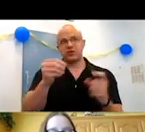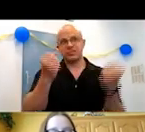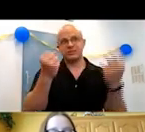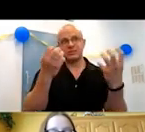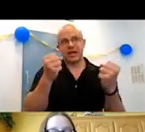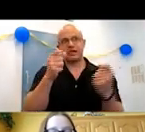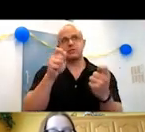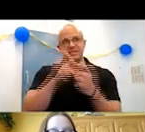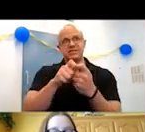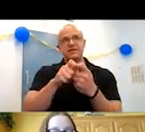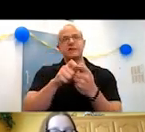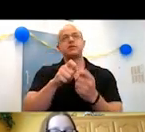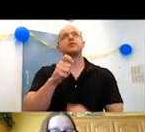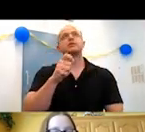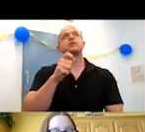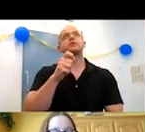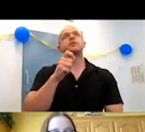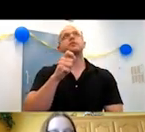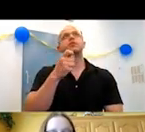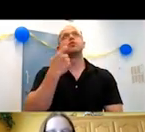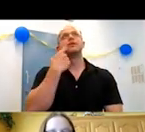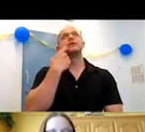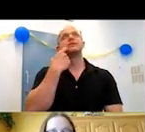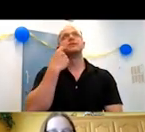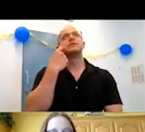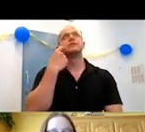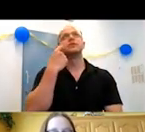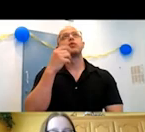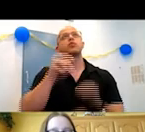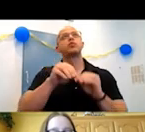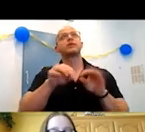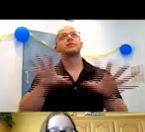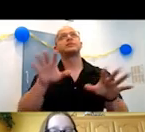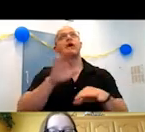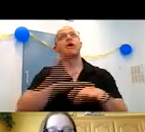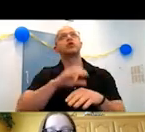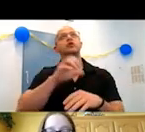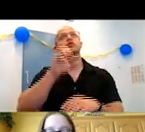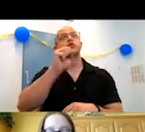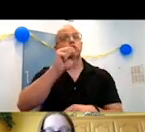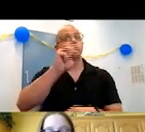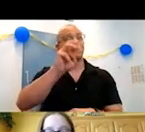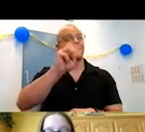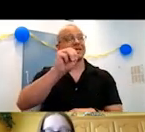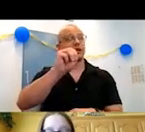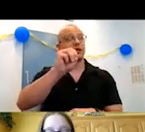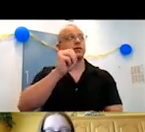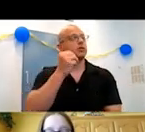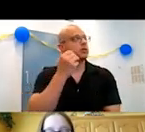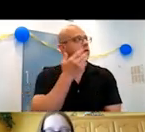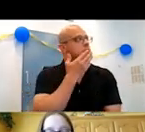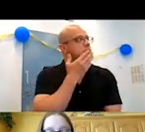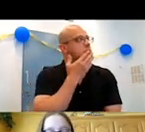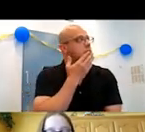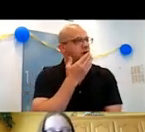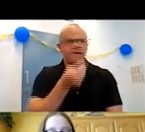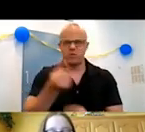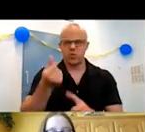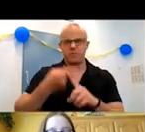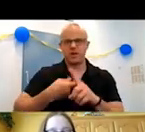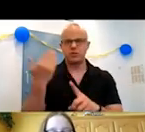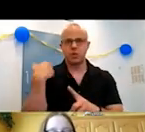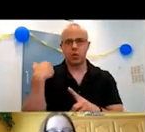It's a conversation about African American signs, exactly. Recently, it was sent out on social